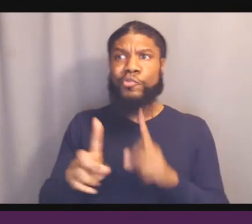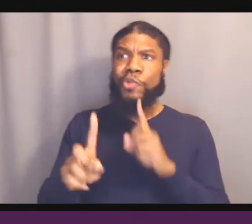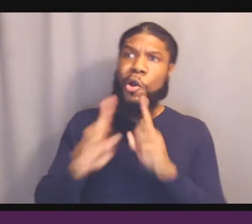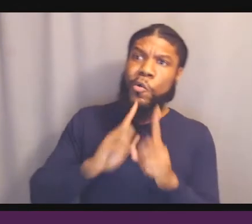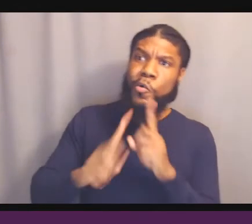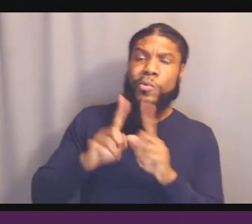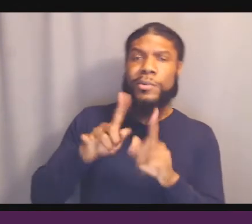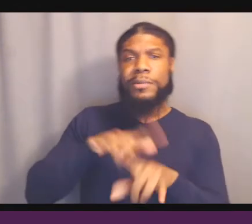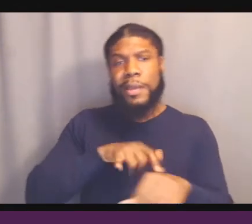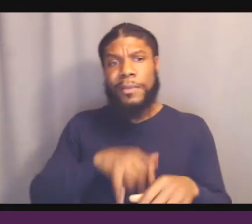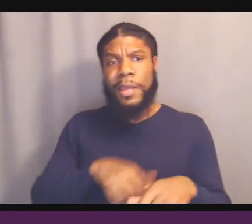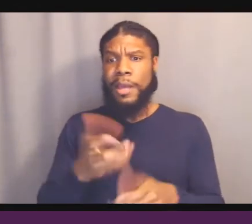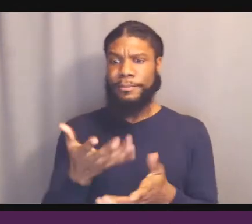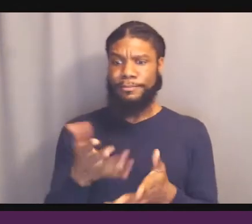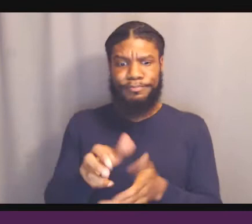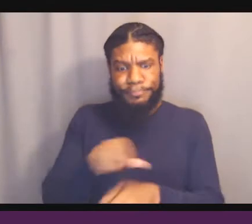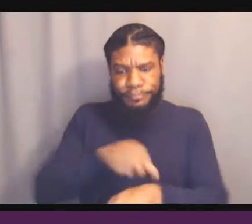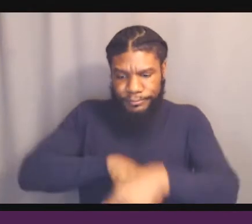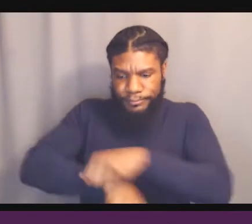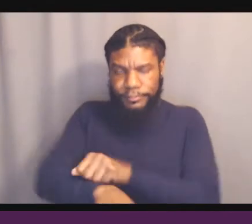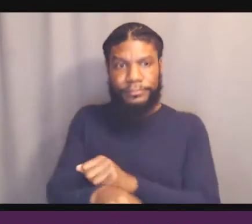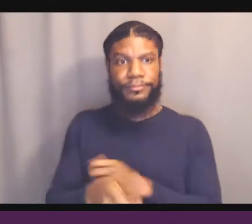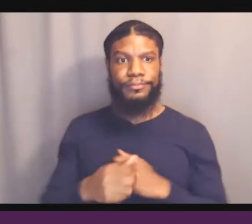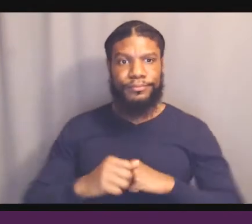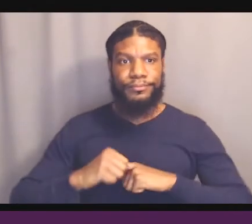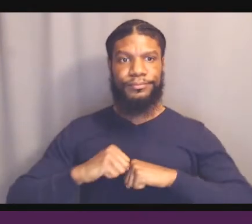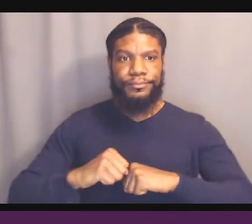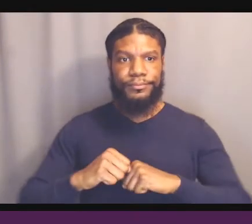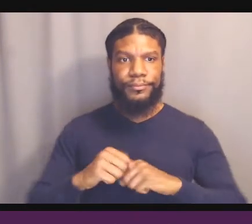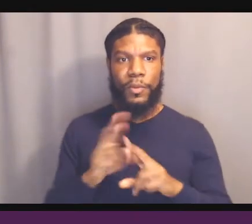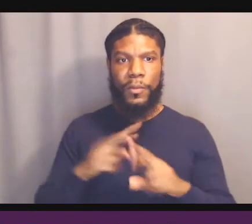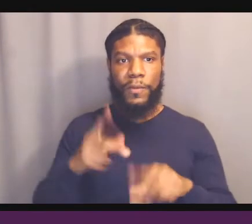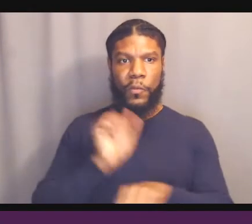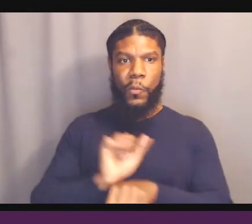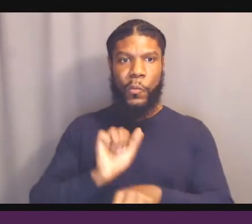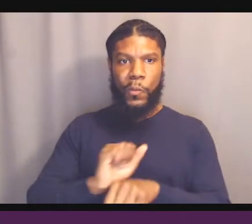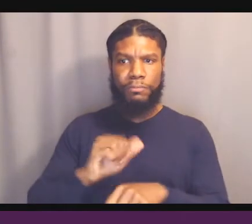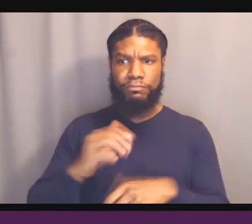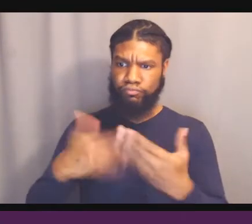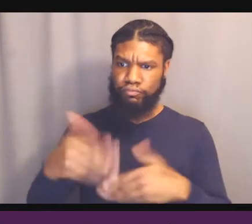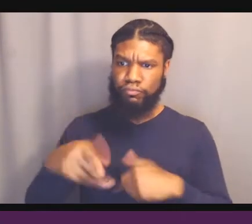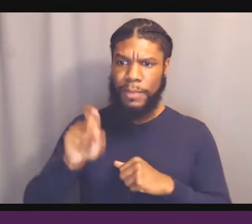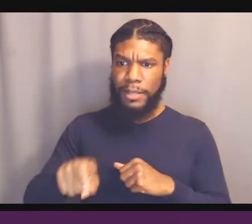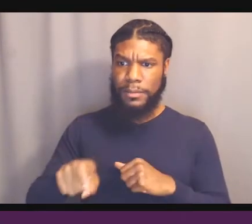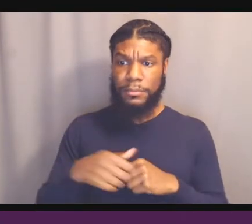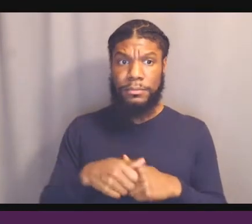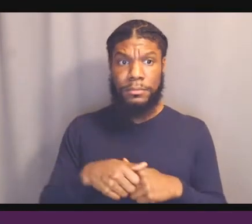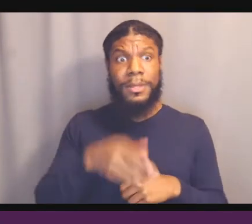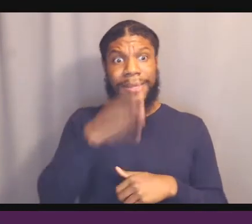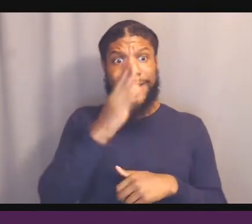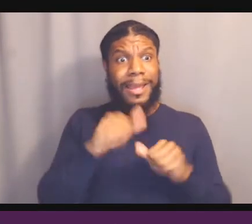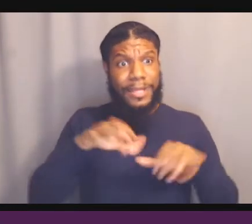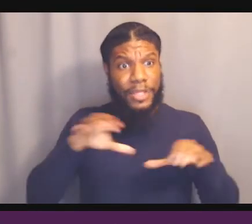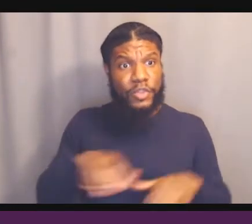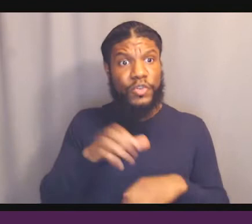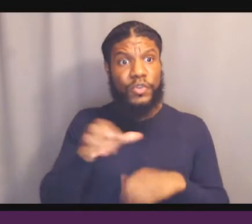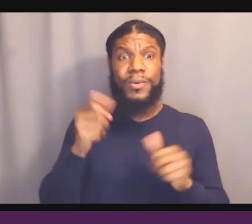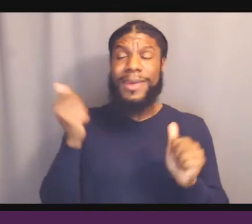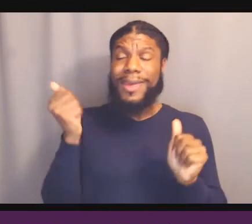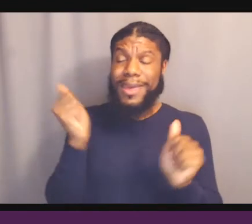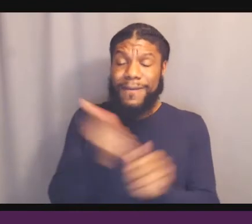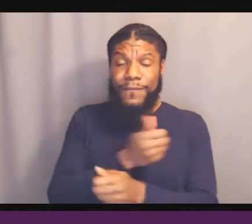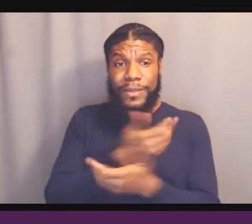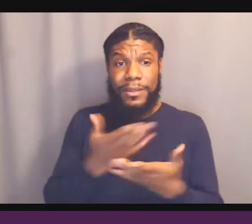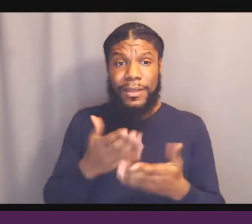God can do. Yeah, God can do the impossible, right? Come here, Paul. Now unto him who